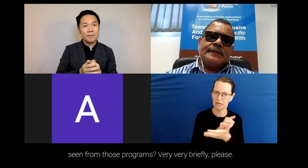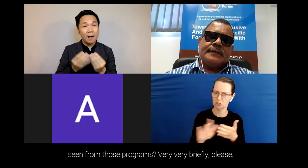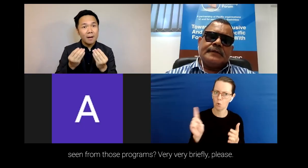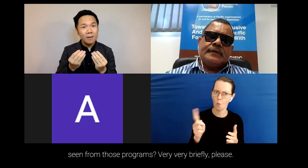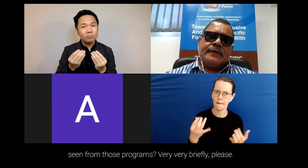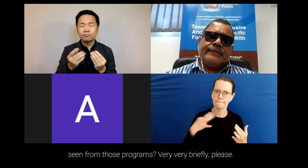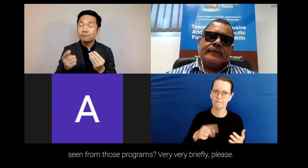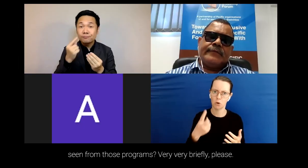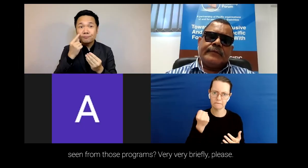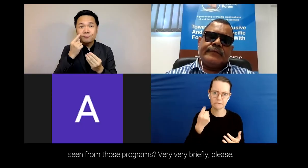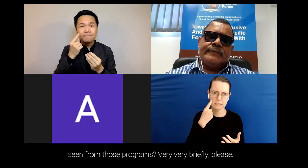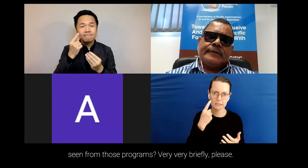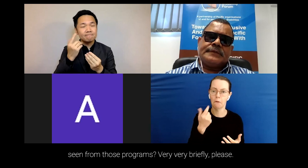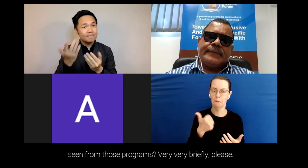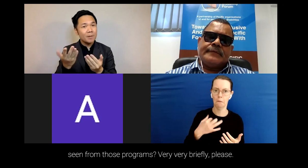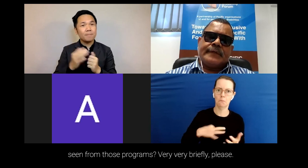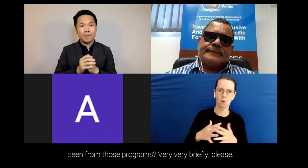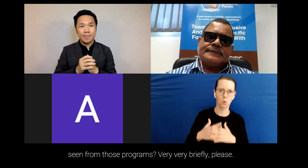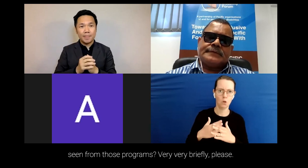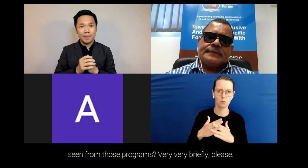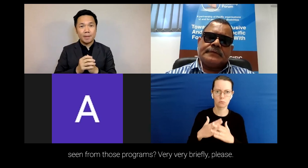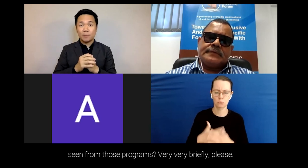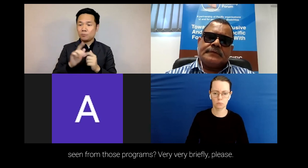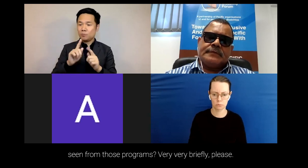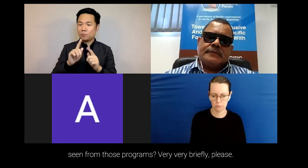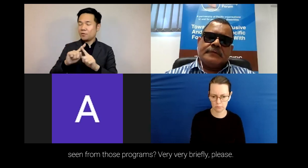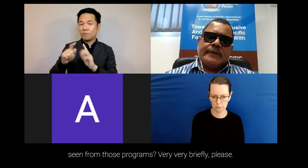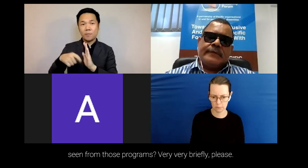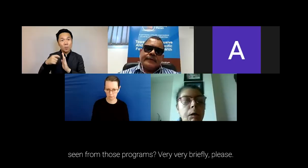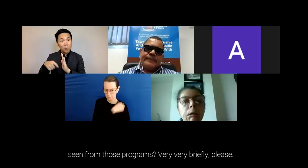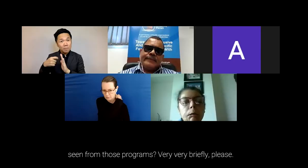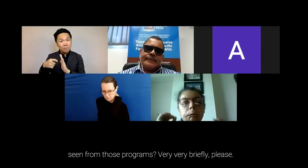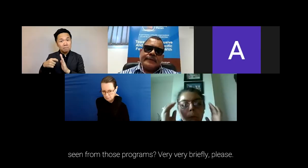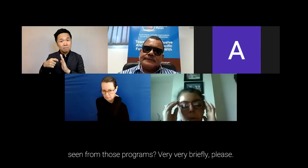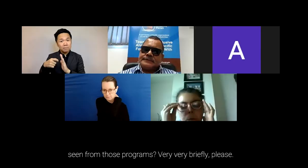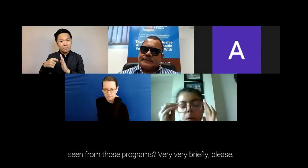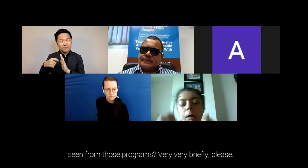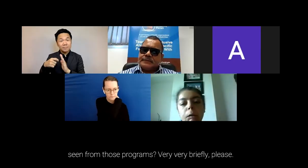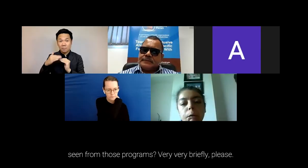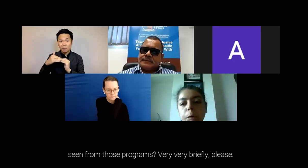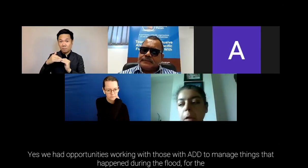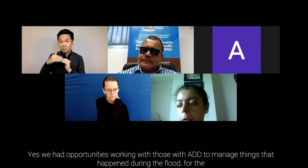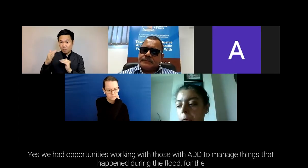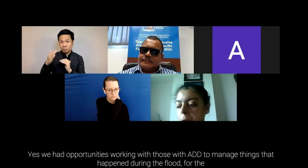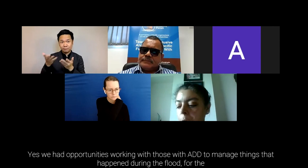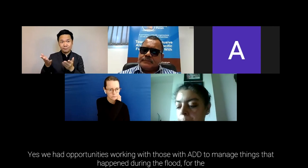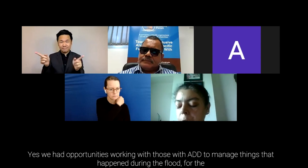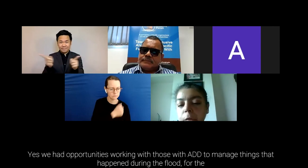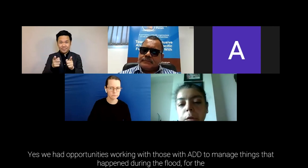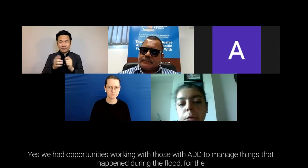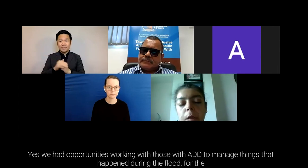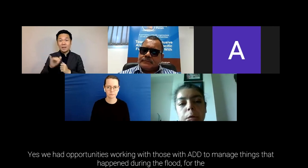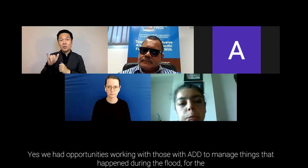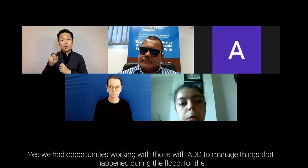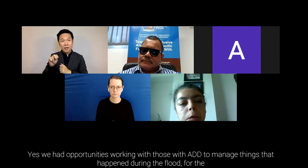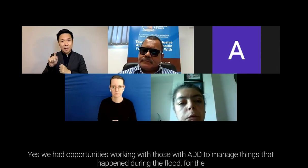seen from those programs? Very briefly, please. Yeah, we had